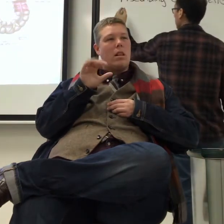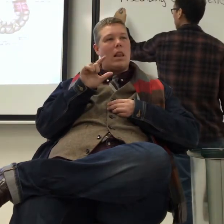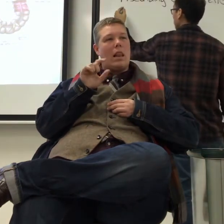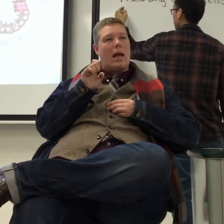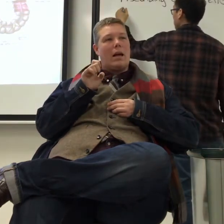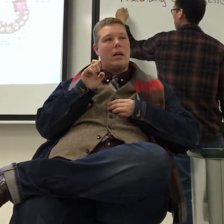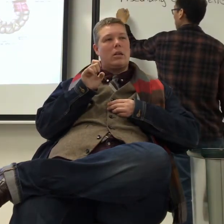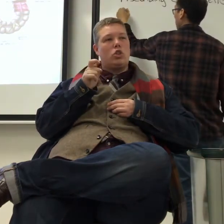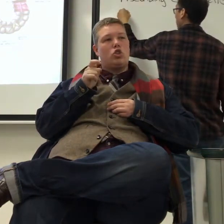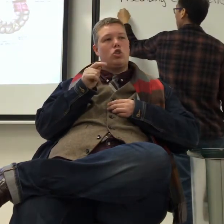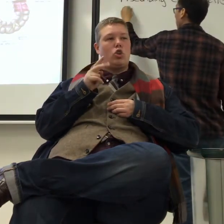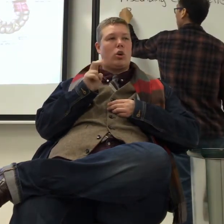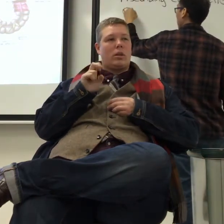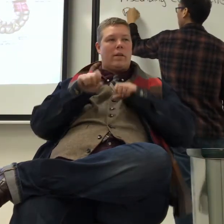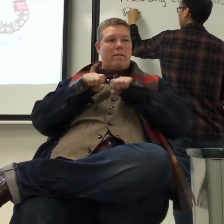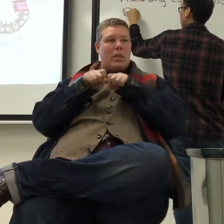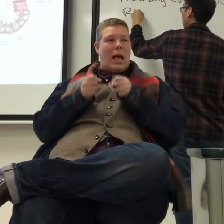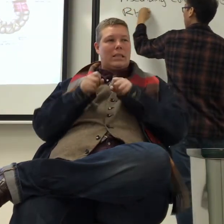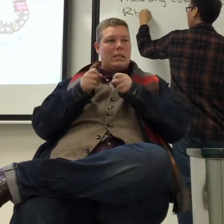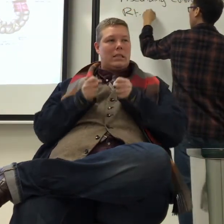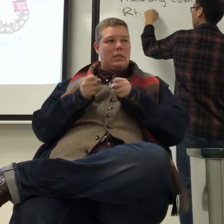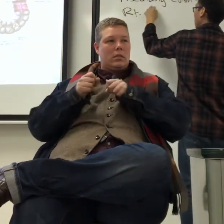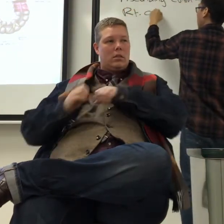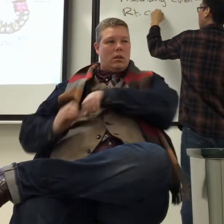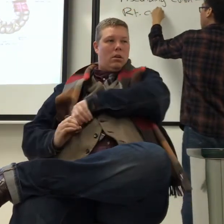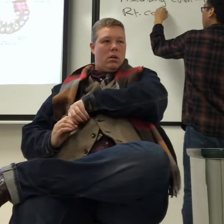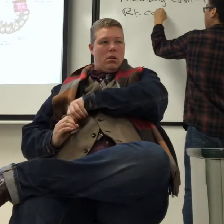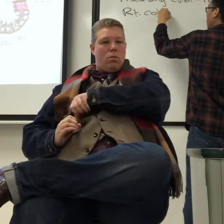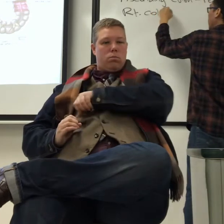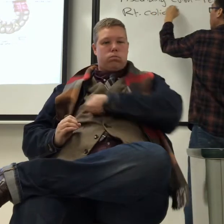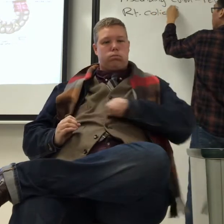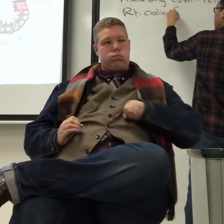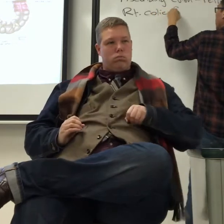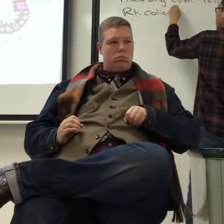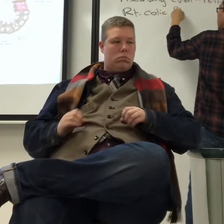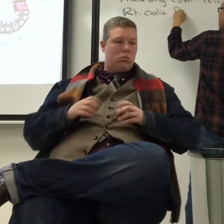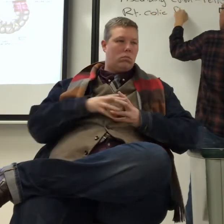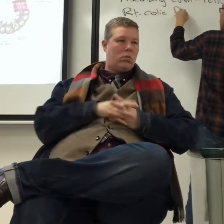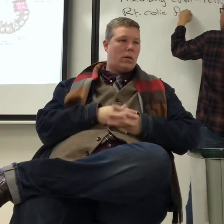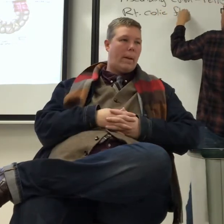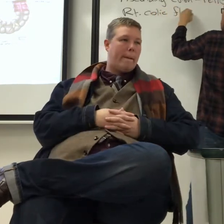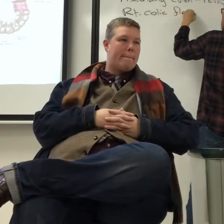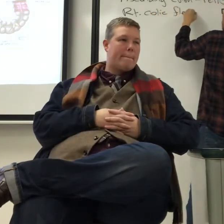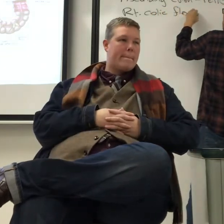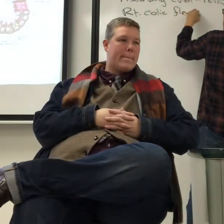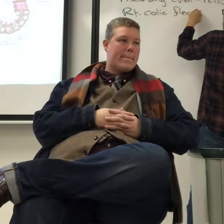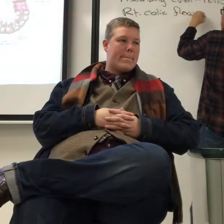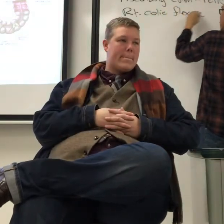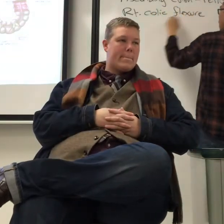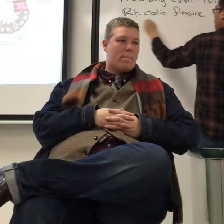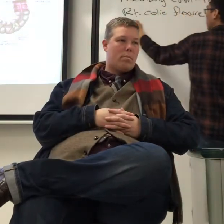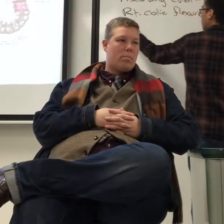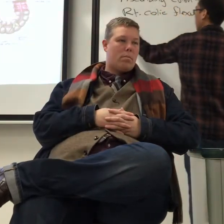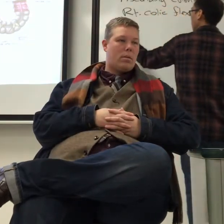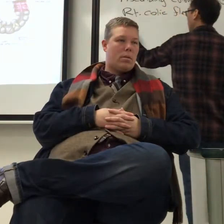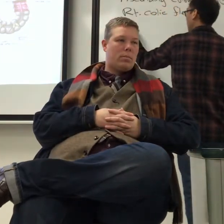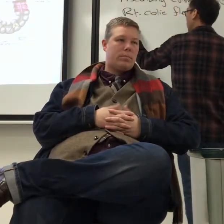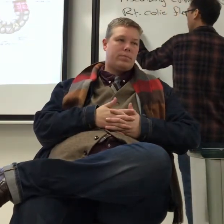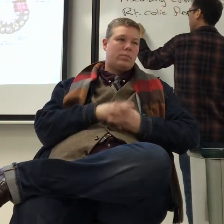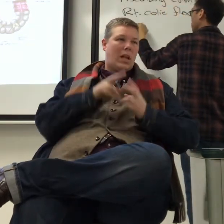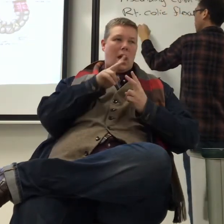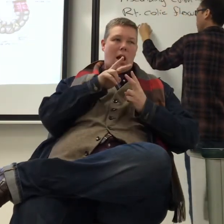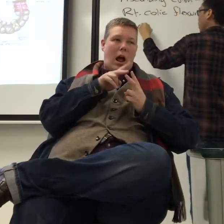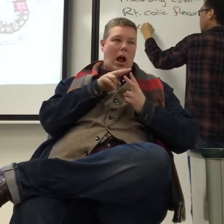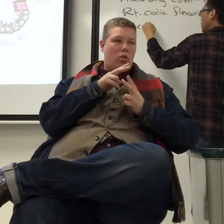I'll just list it as a term. Right colic flexure. You can call it